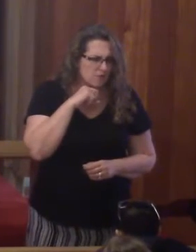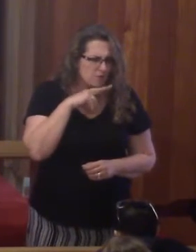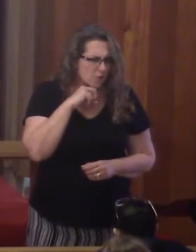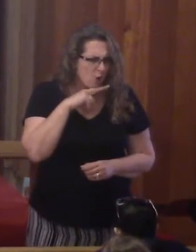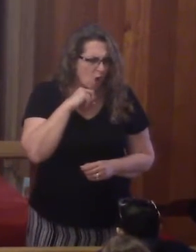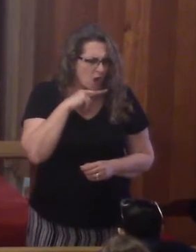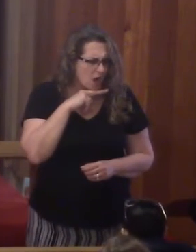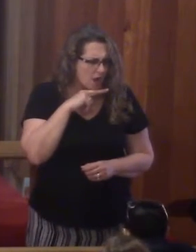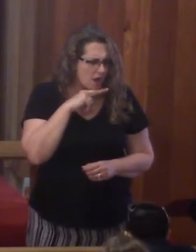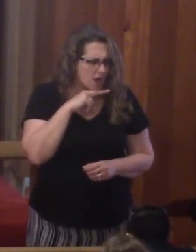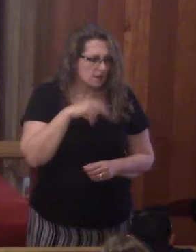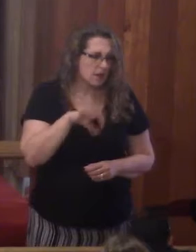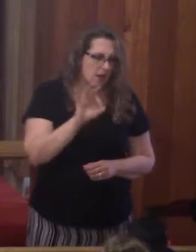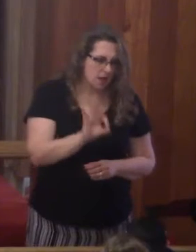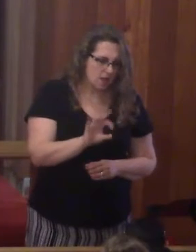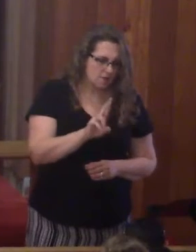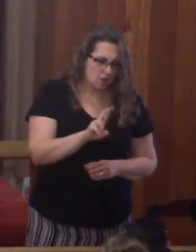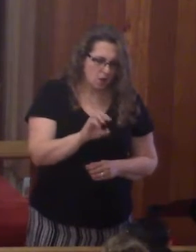this one? Frog?